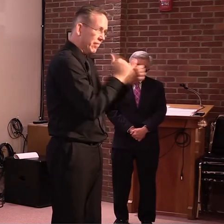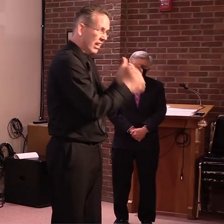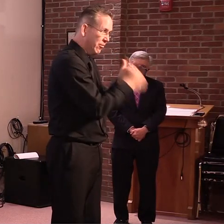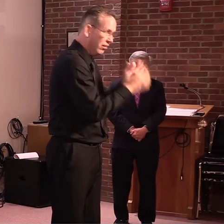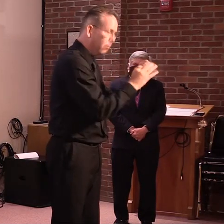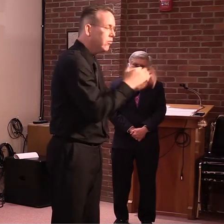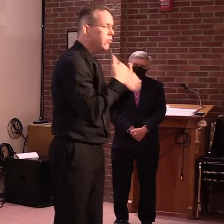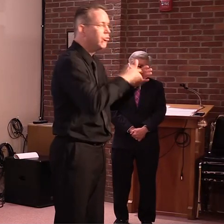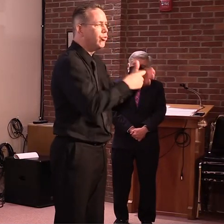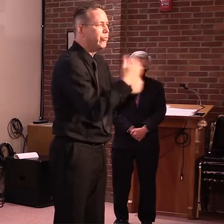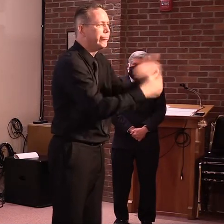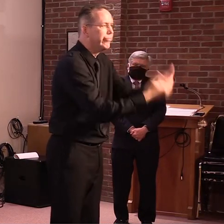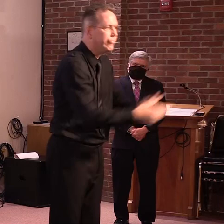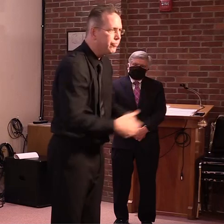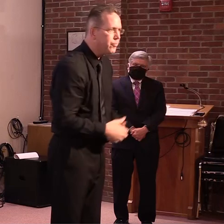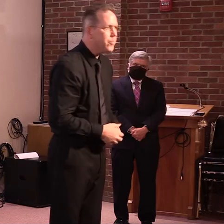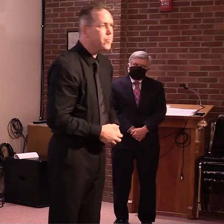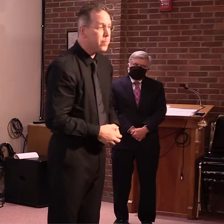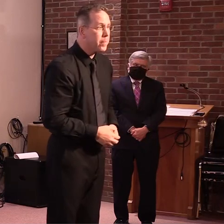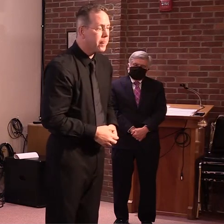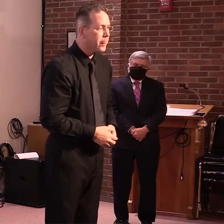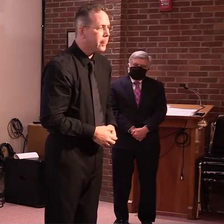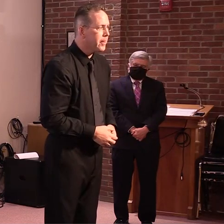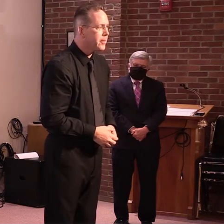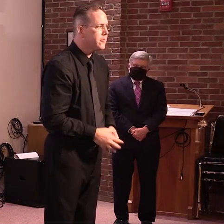All right, Avery, WCAX.